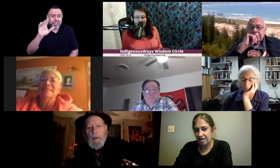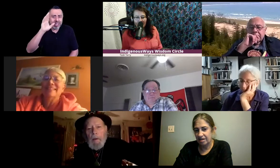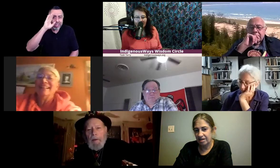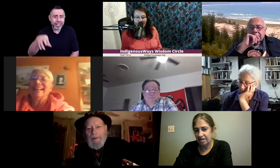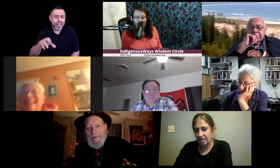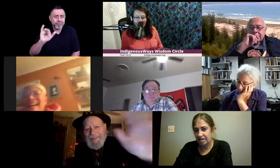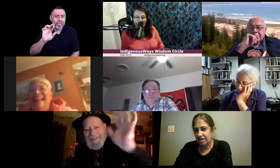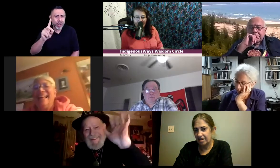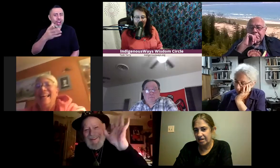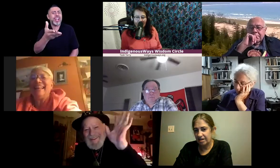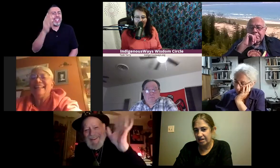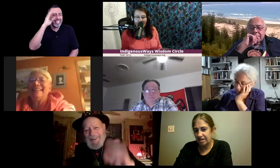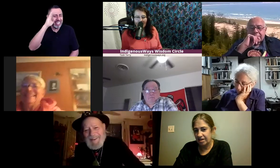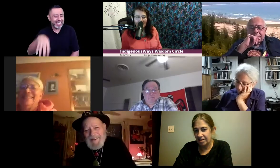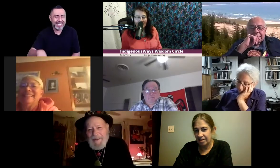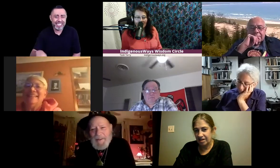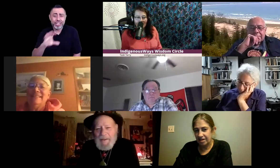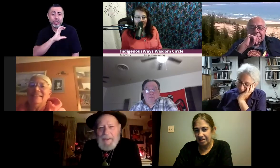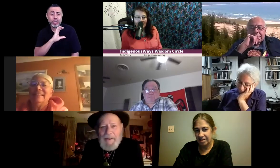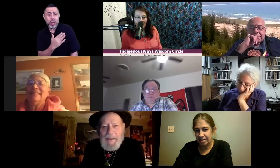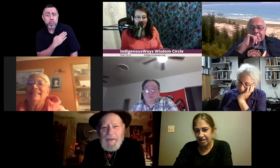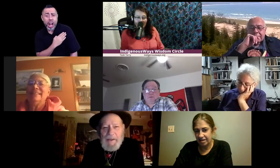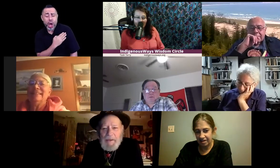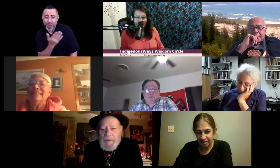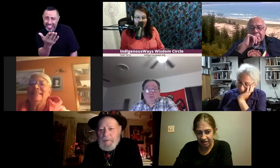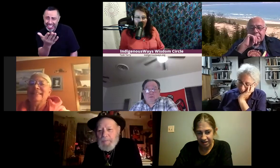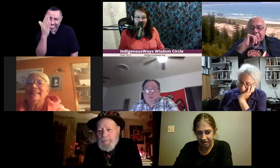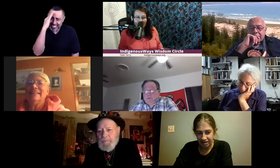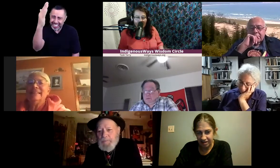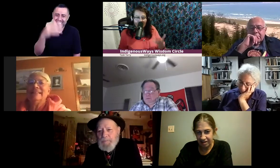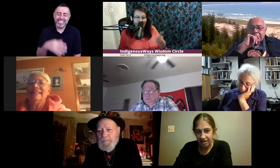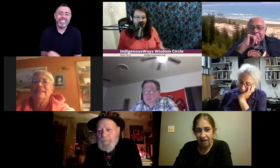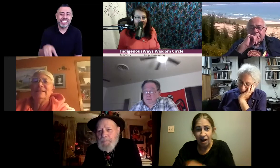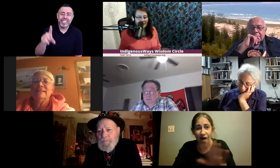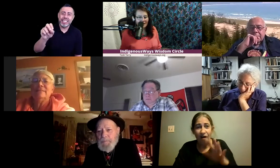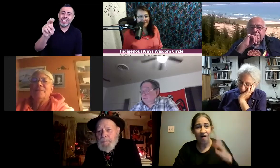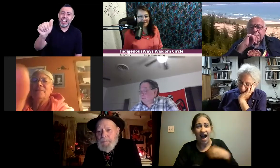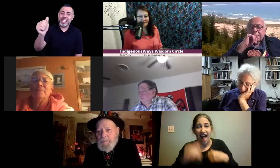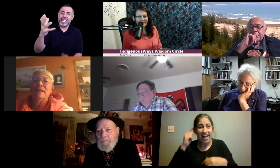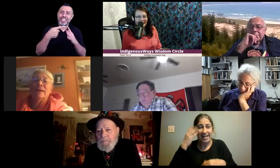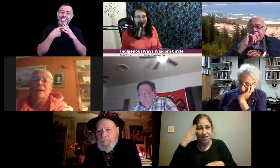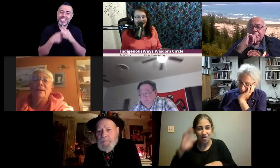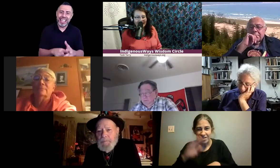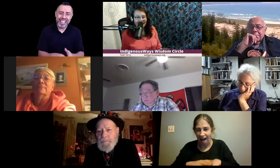Richard. Christina Bueno. All right. Donna, would you like to get started?